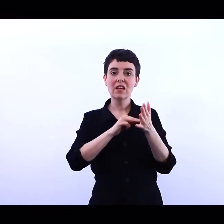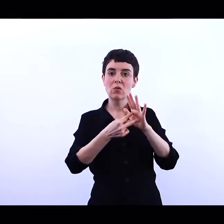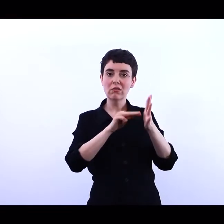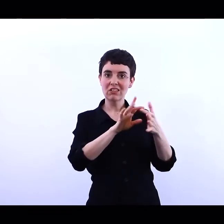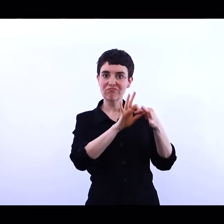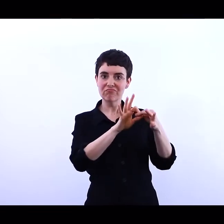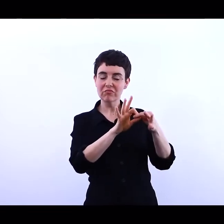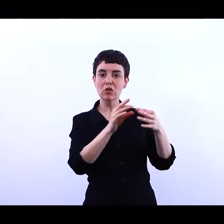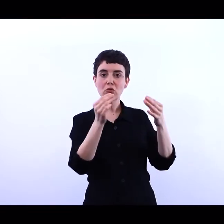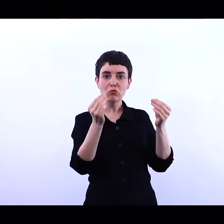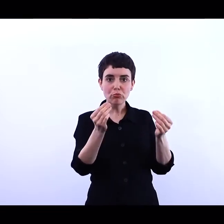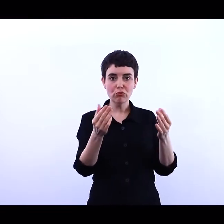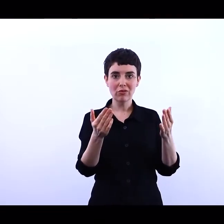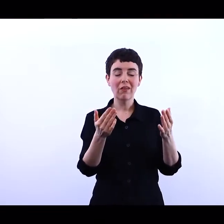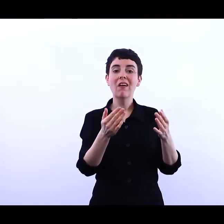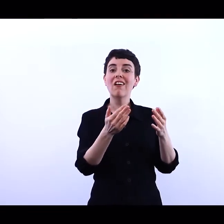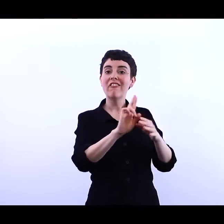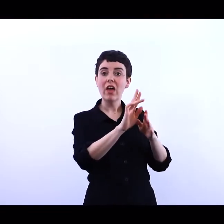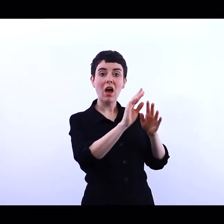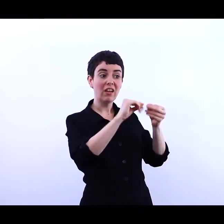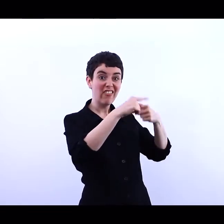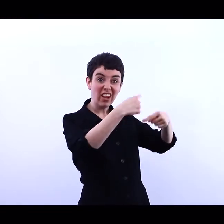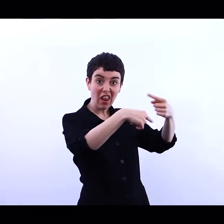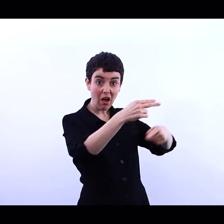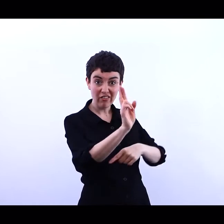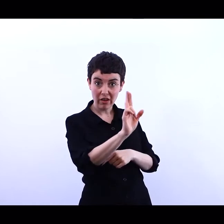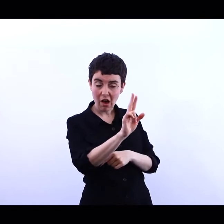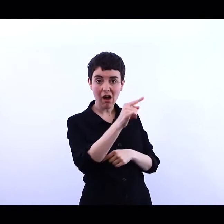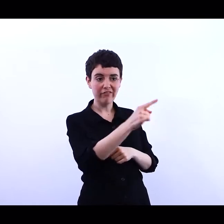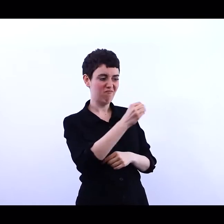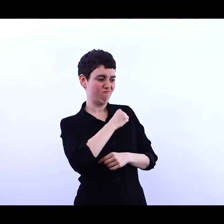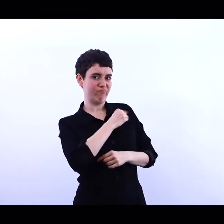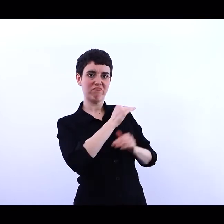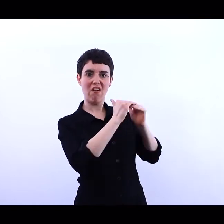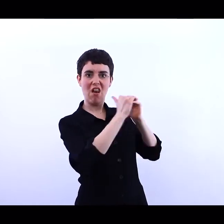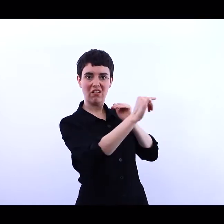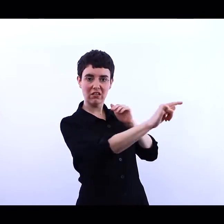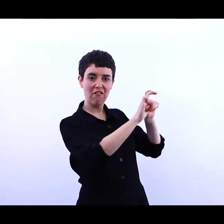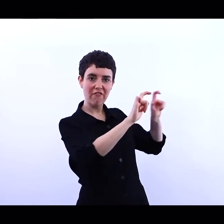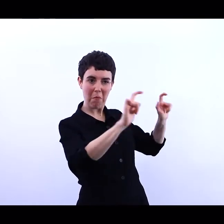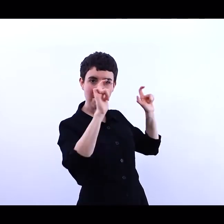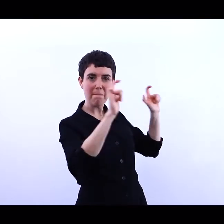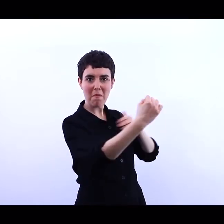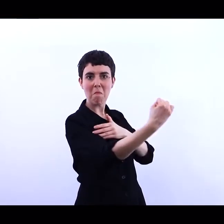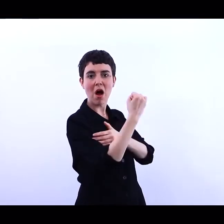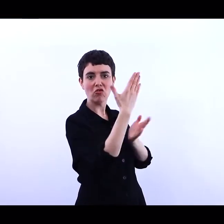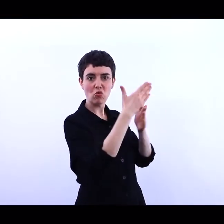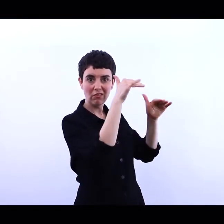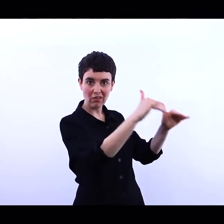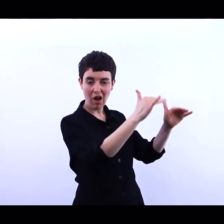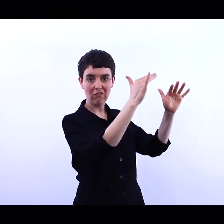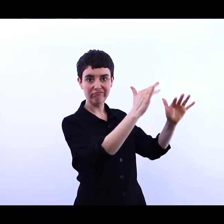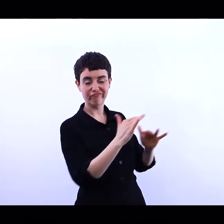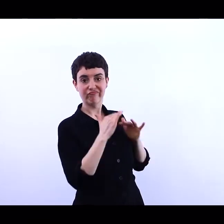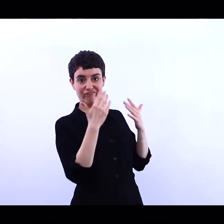created for and by the most privileged communities in our world, is a core component of the dismantling work necessary at